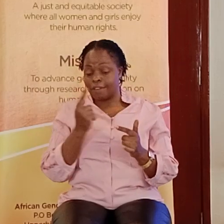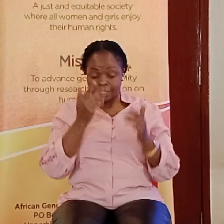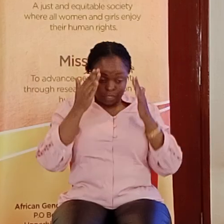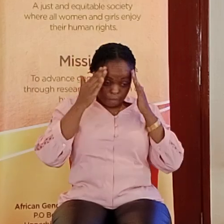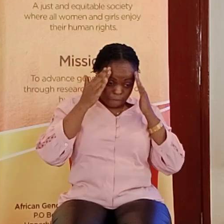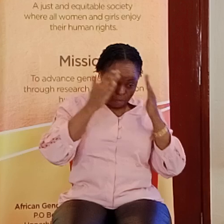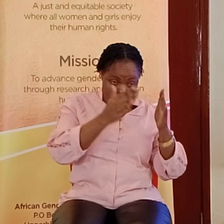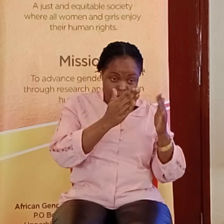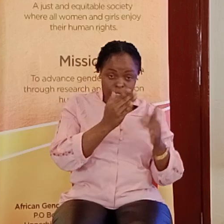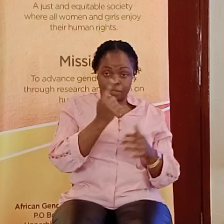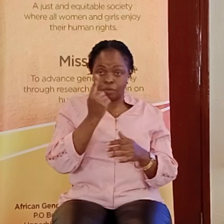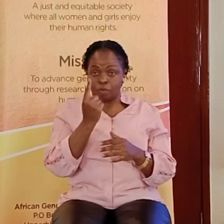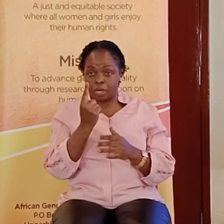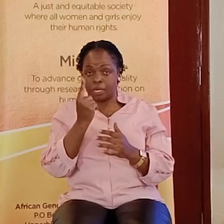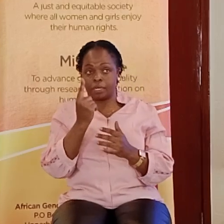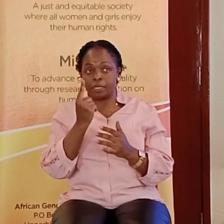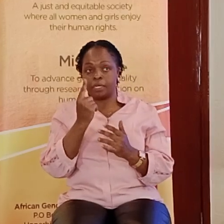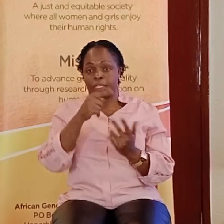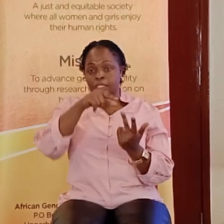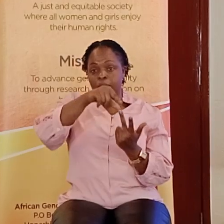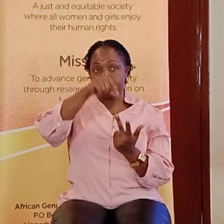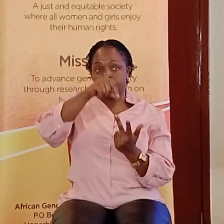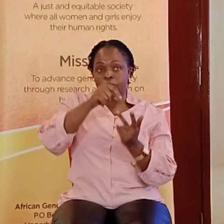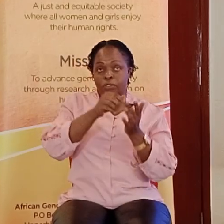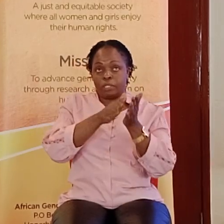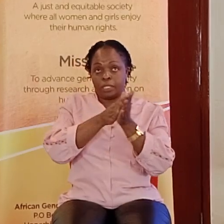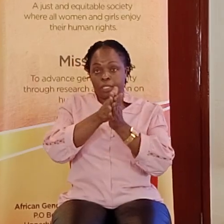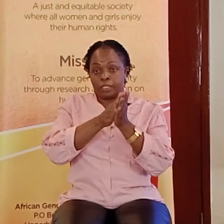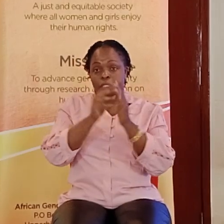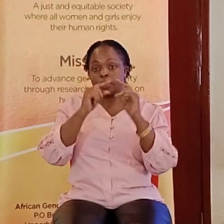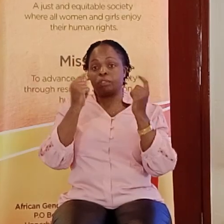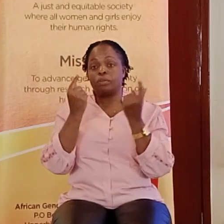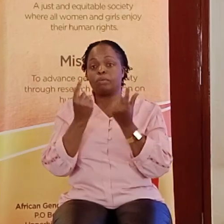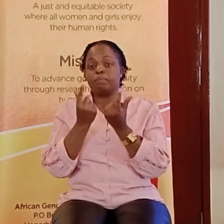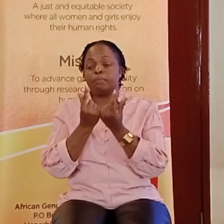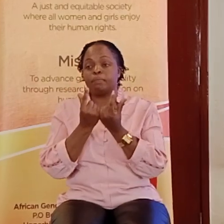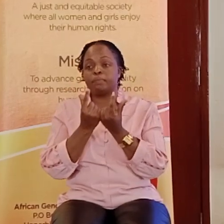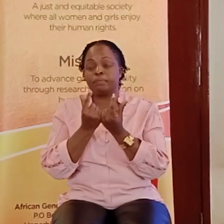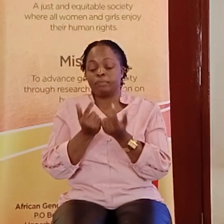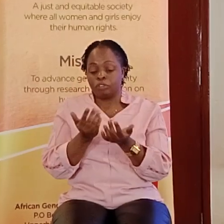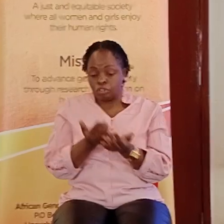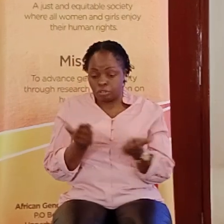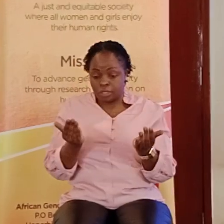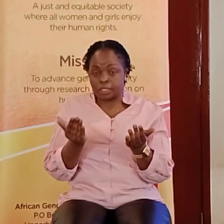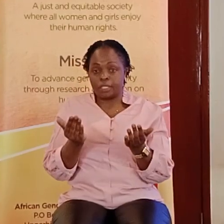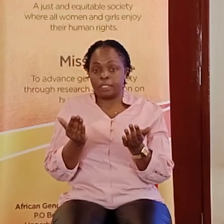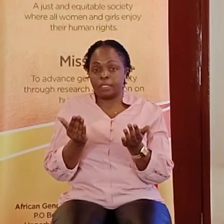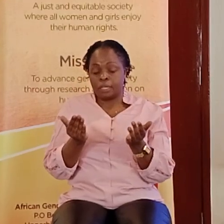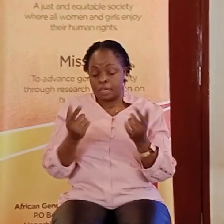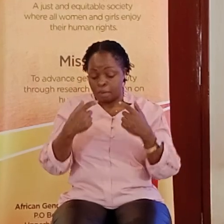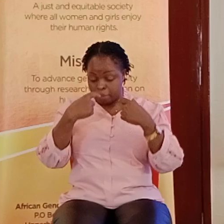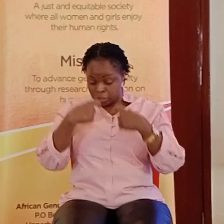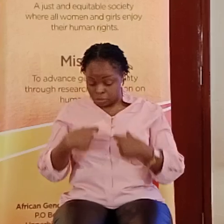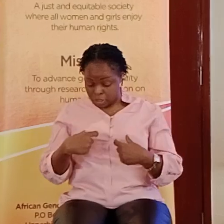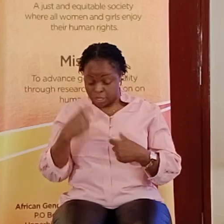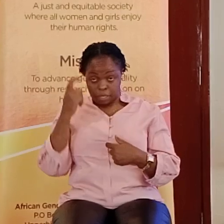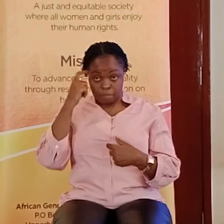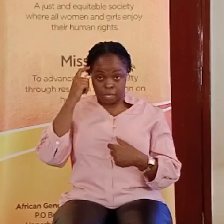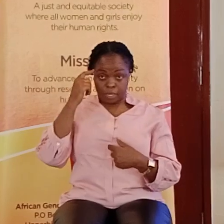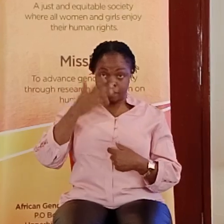one of our special interest group, children. And personally, my mind